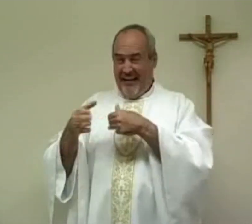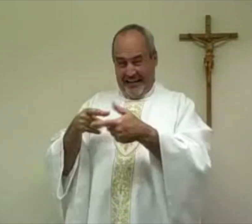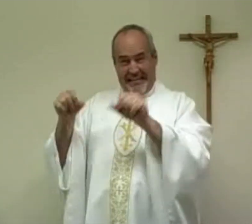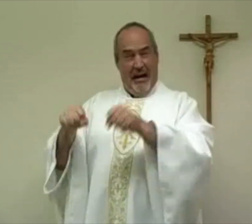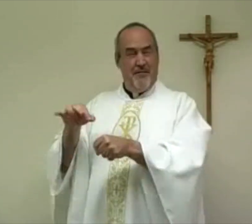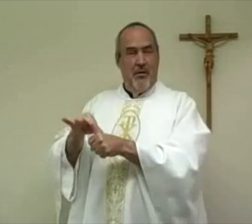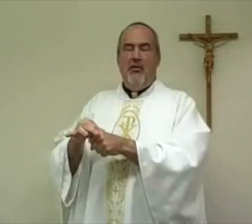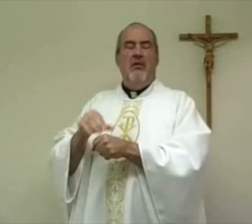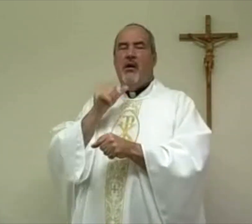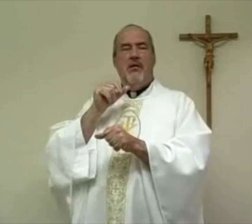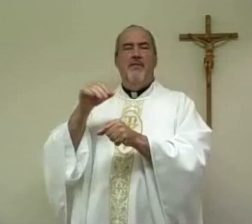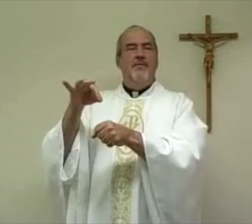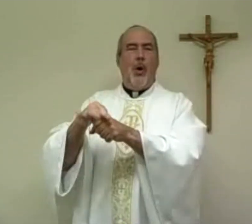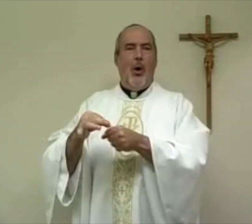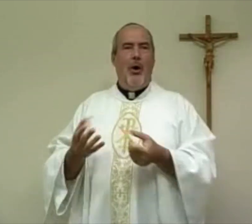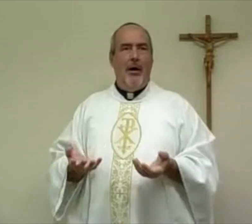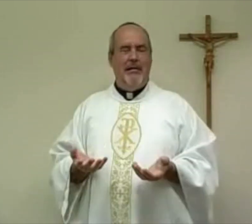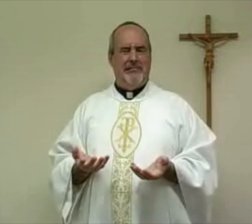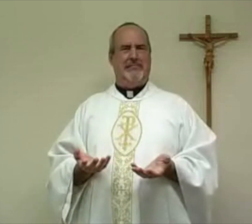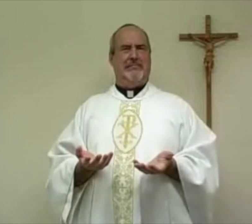And the other half of people don't vote.